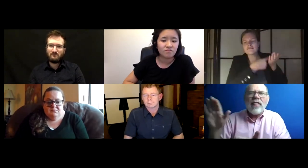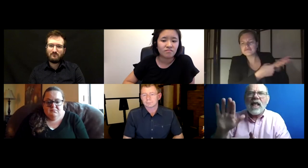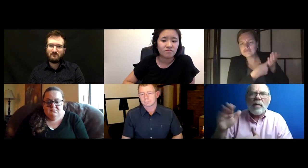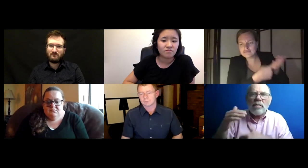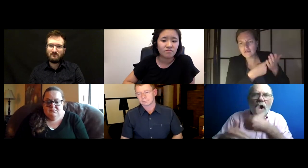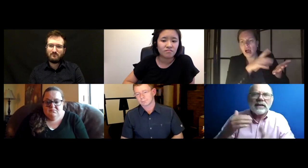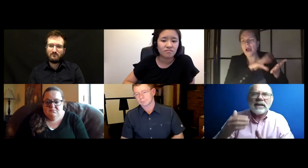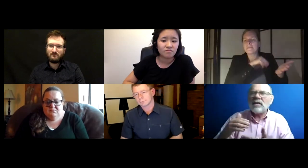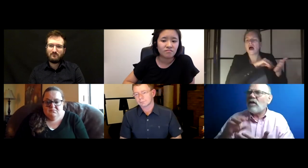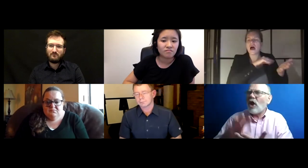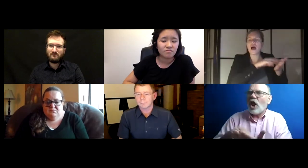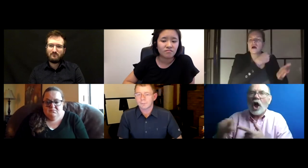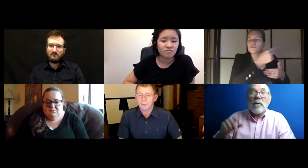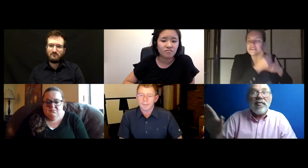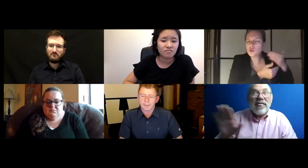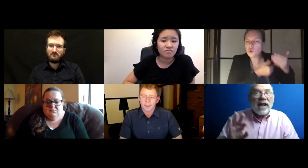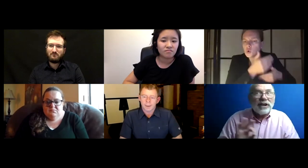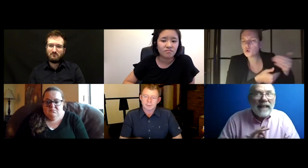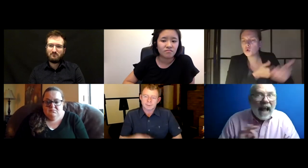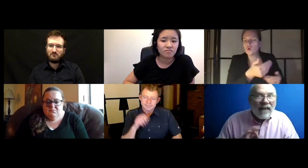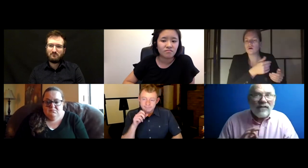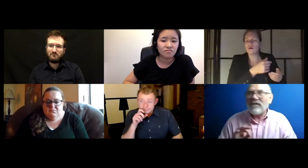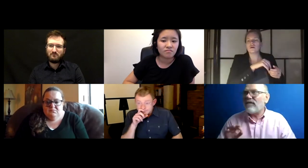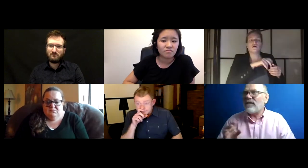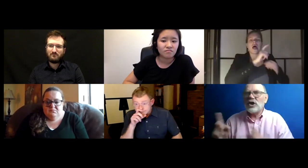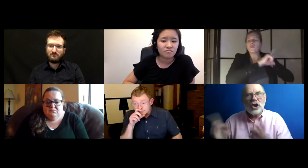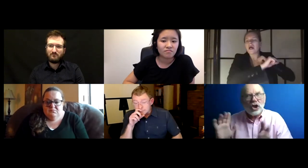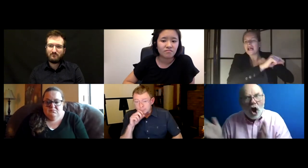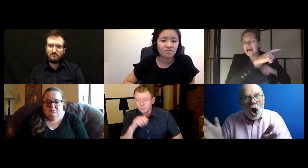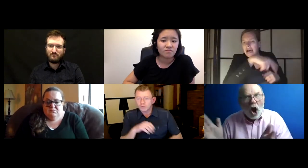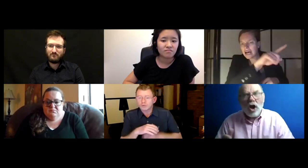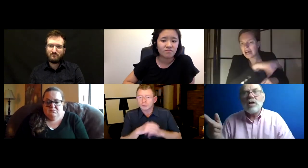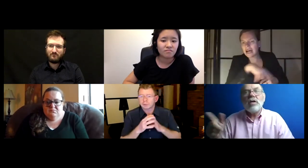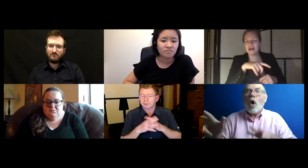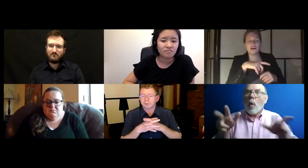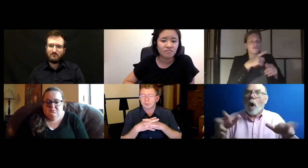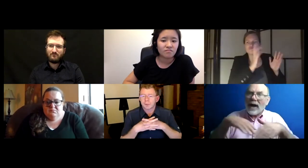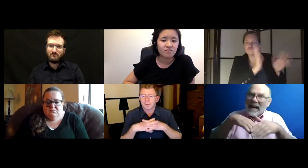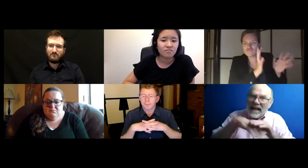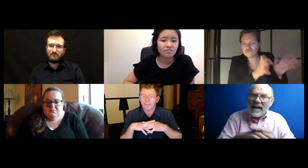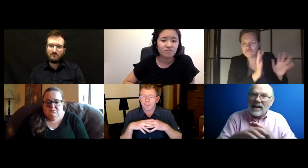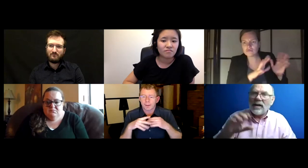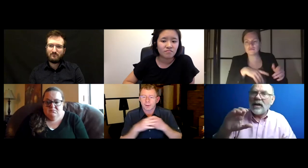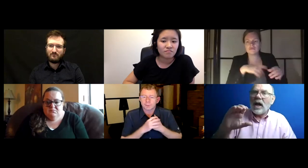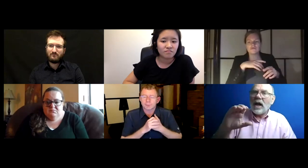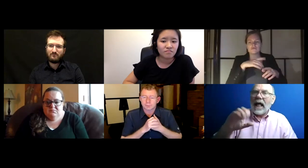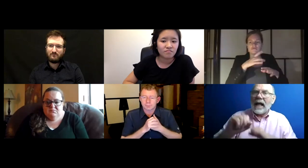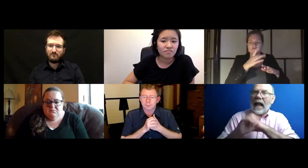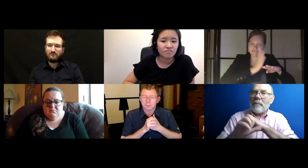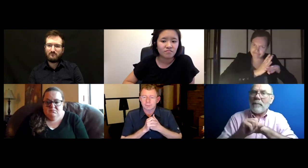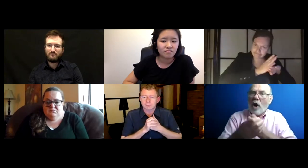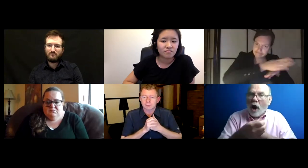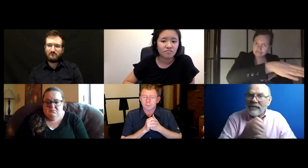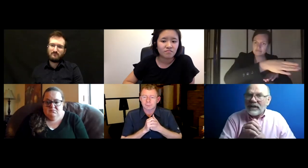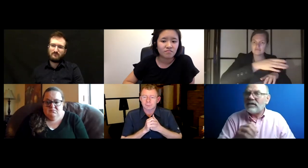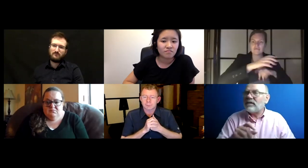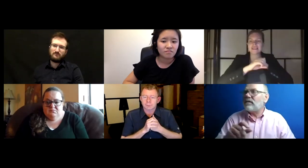connections with the civic process. They can meet the staff. They can walk into